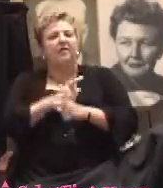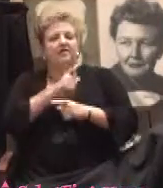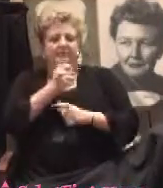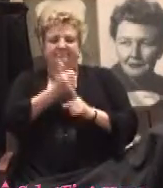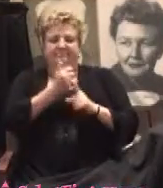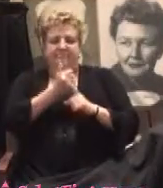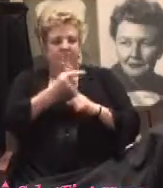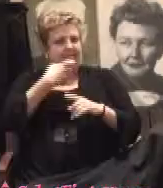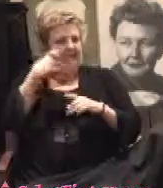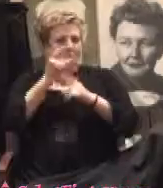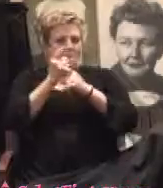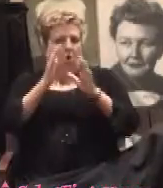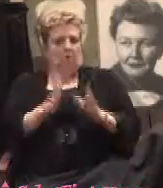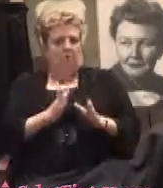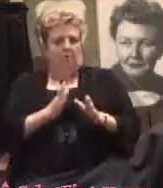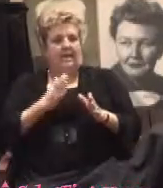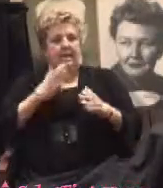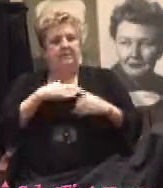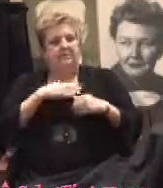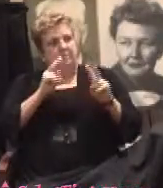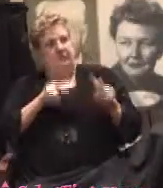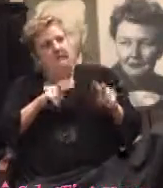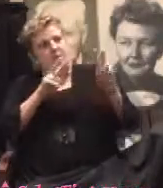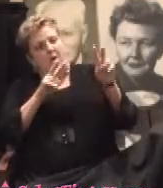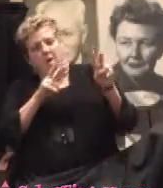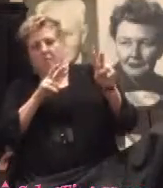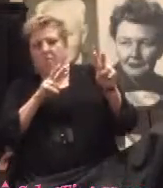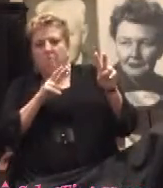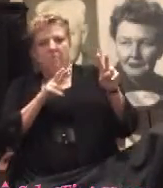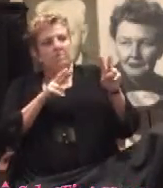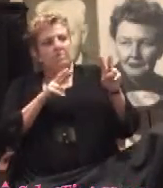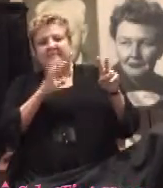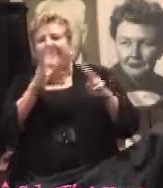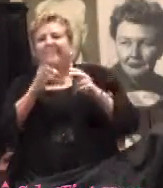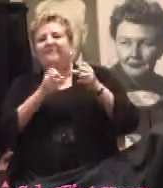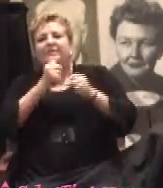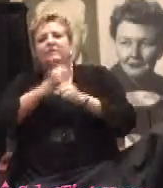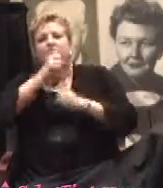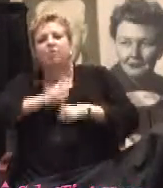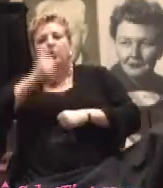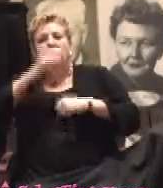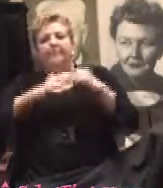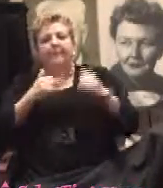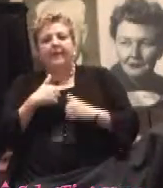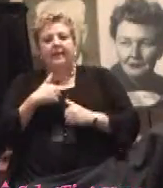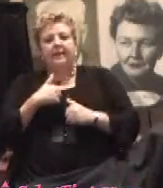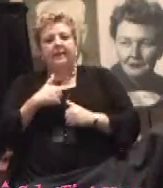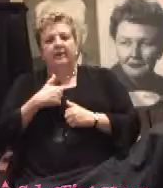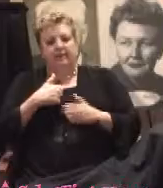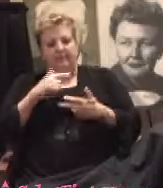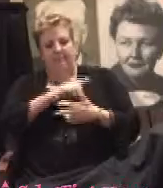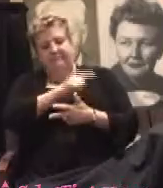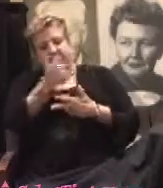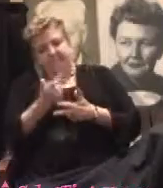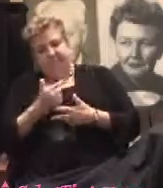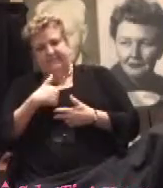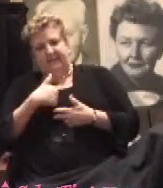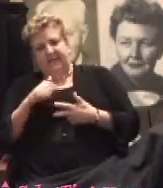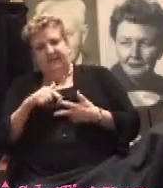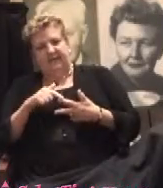and he was my hero and my idol. He was 7 years older than me. I'm the next one in line. I was what we call an Irish